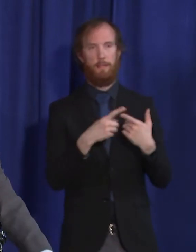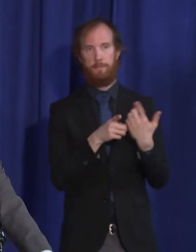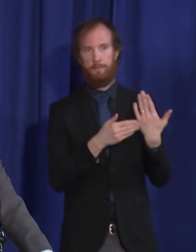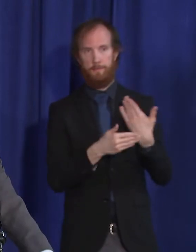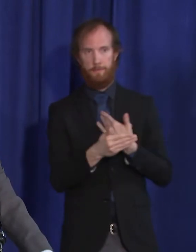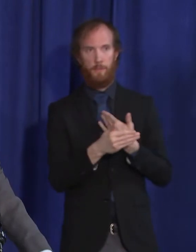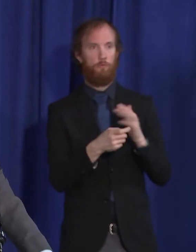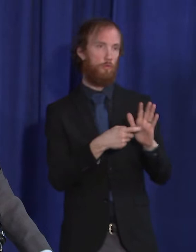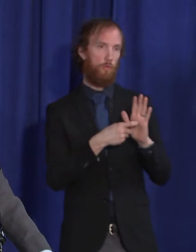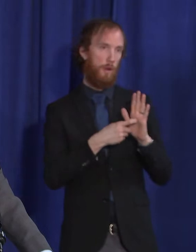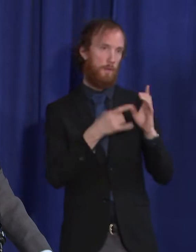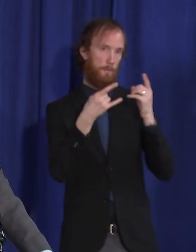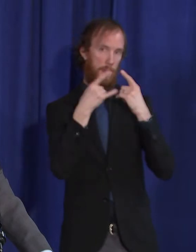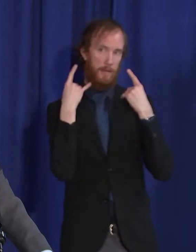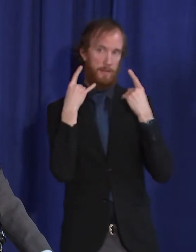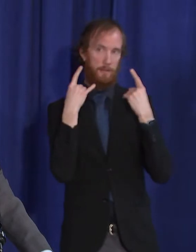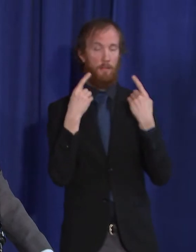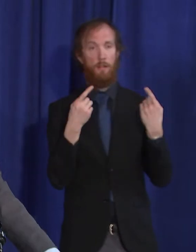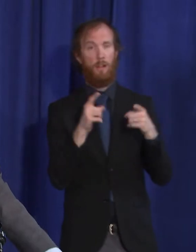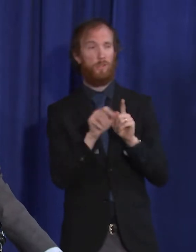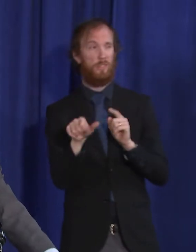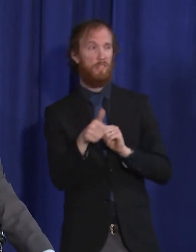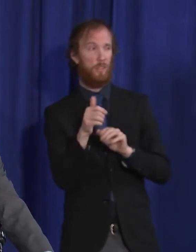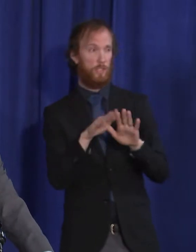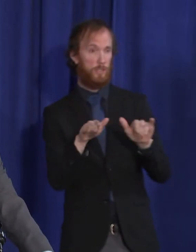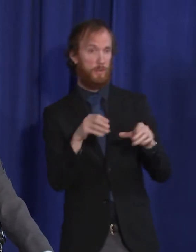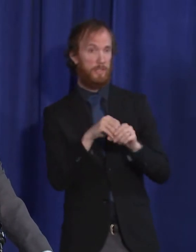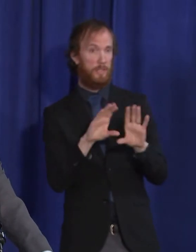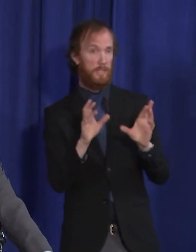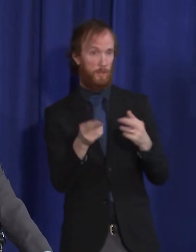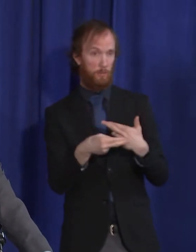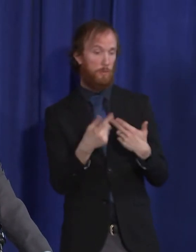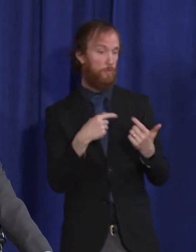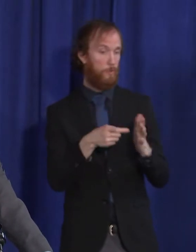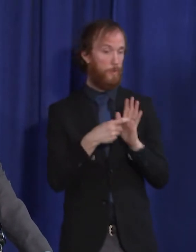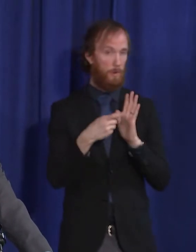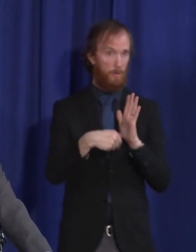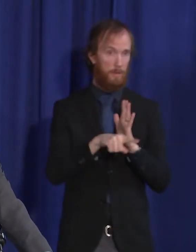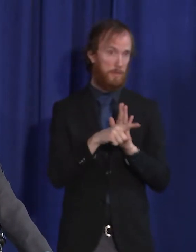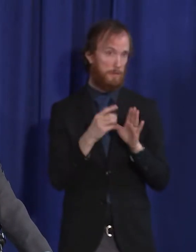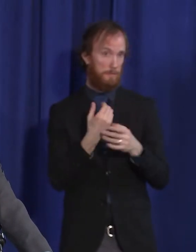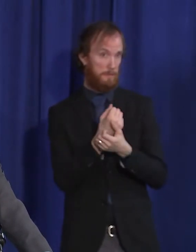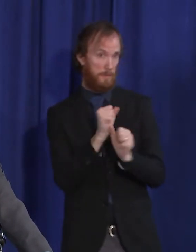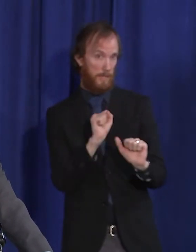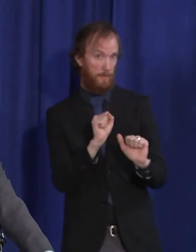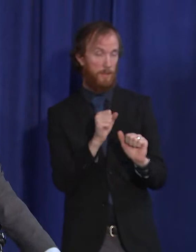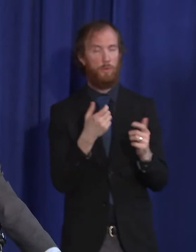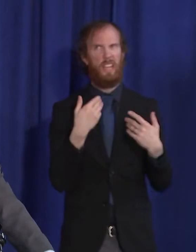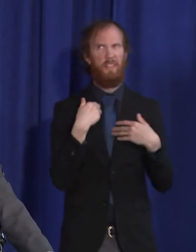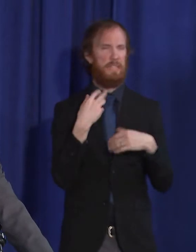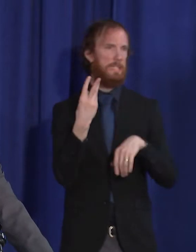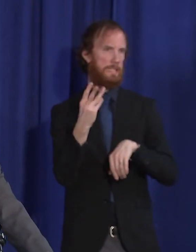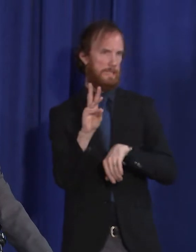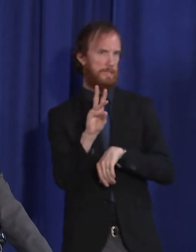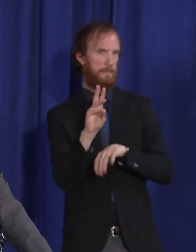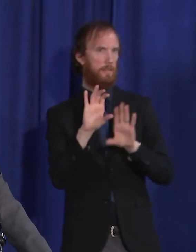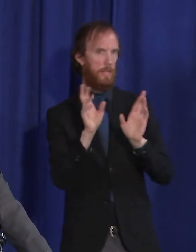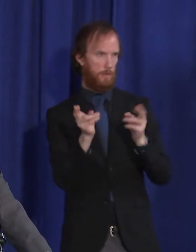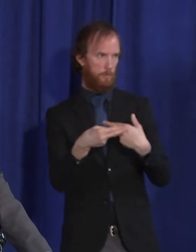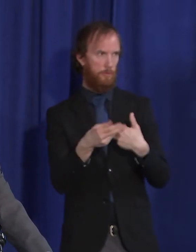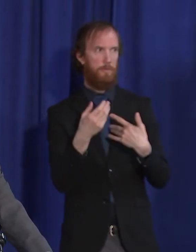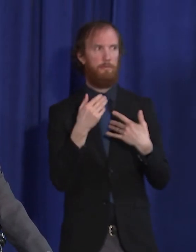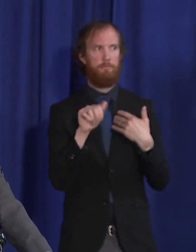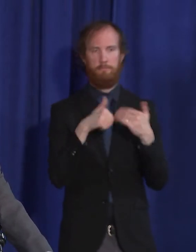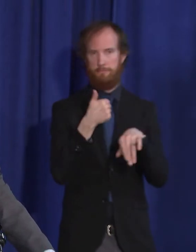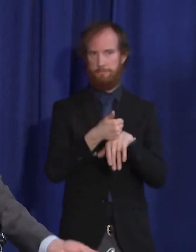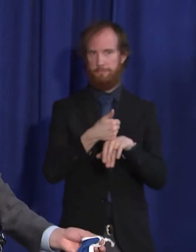in the classroom also, we're just having them wear masks out of precautions. We have about 6 classrooms right now that we're putting in those kind of procedures, and that's what you'll see. So in any